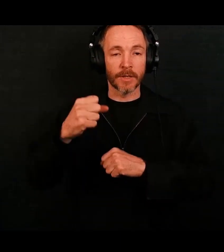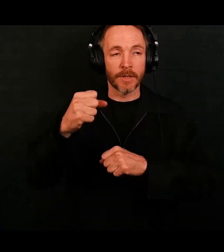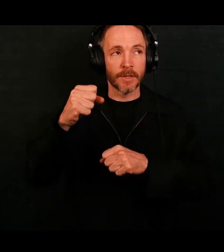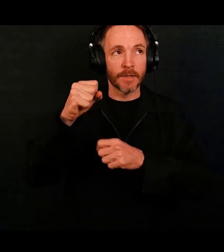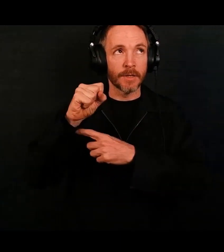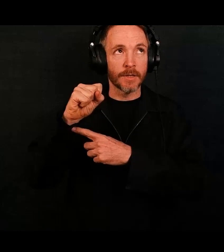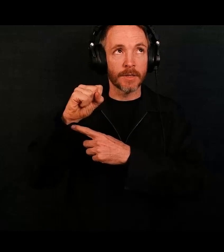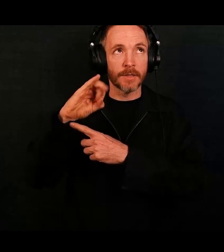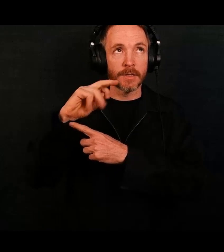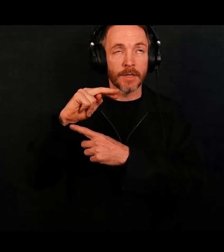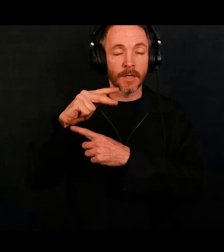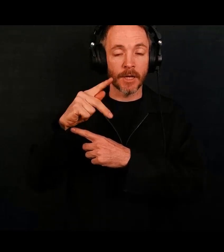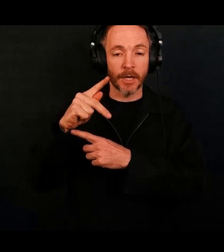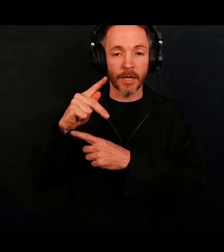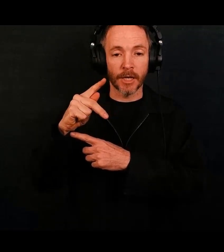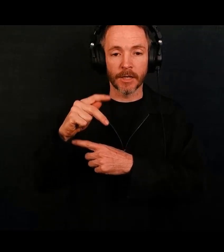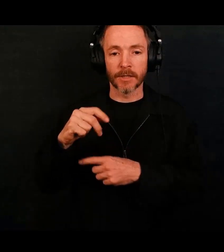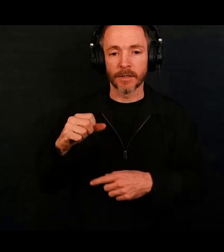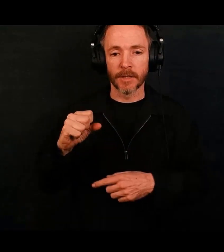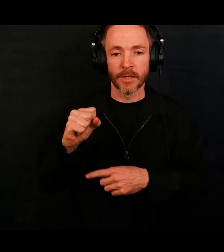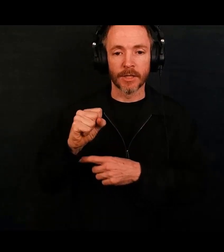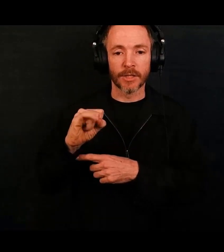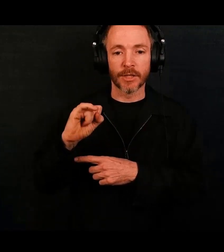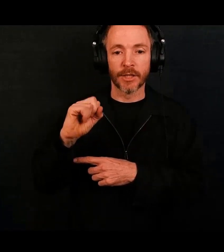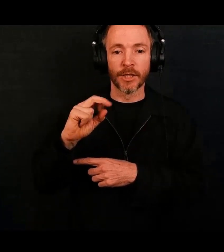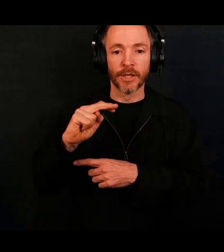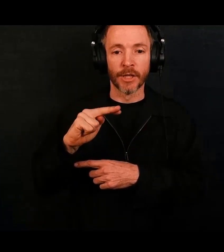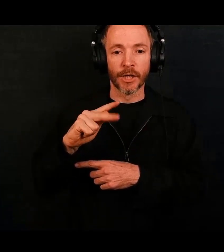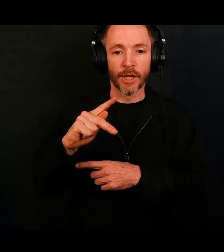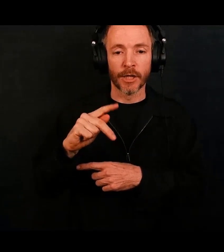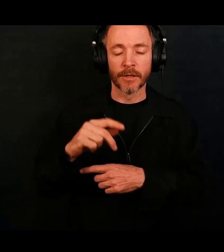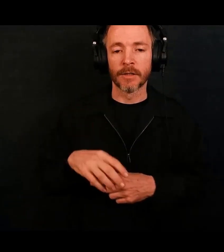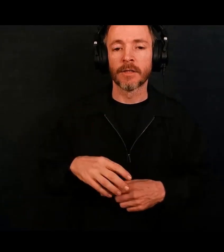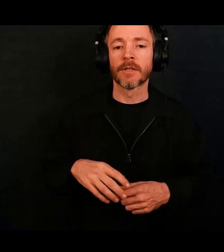the sink.